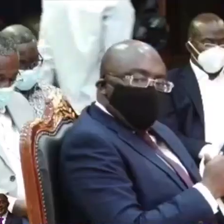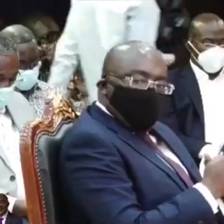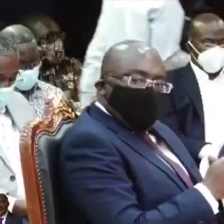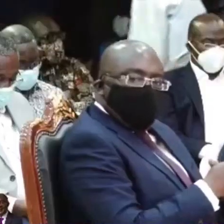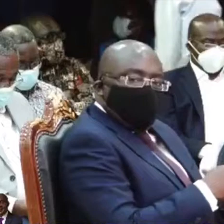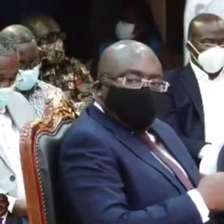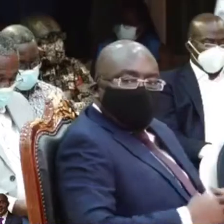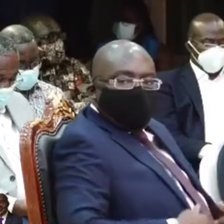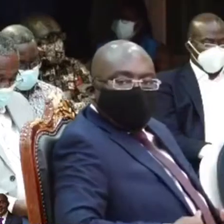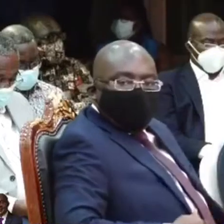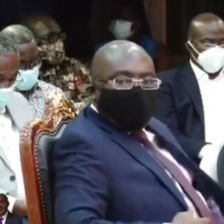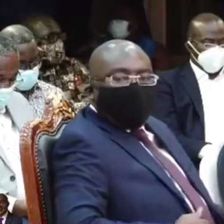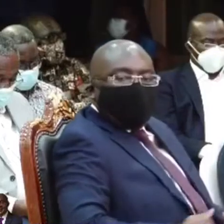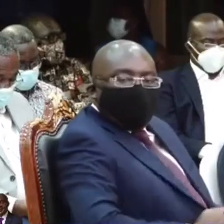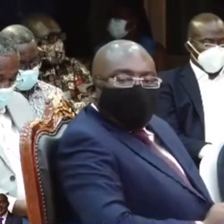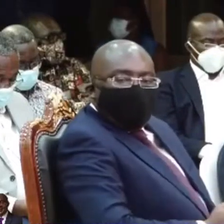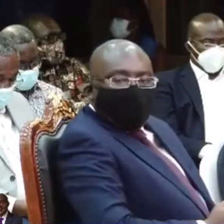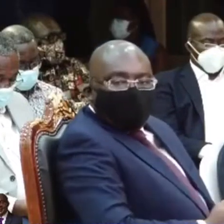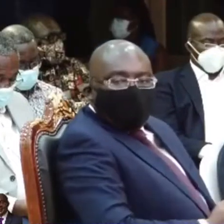young fire,